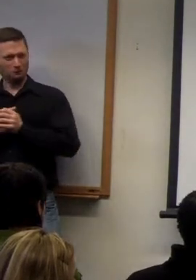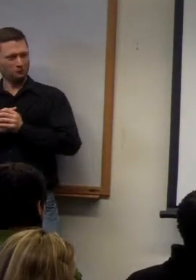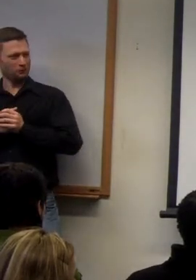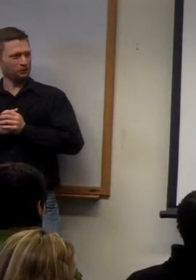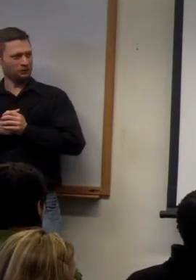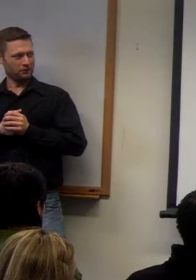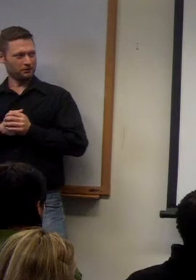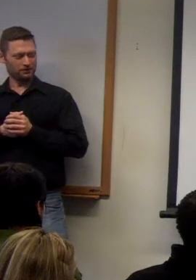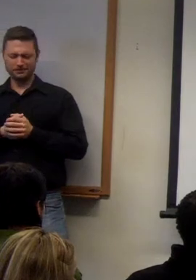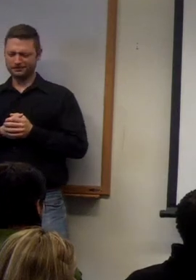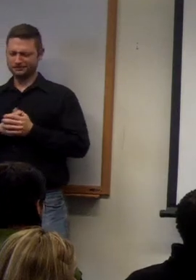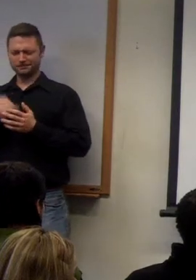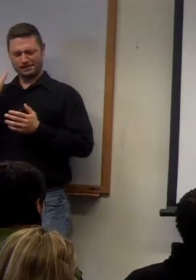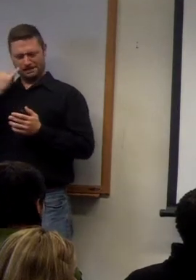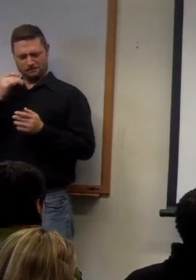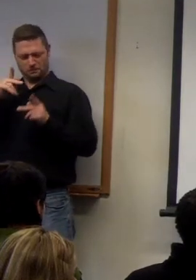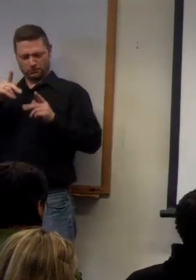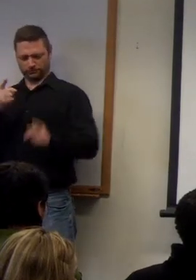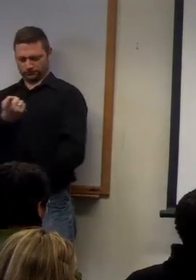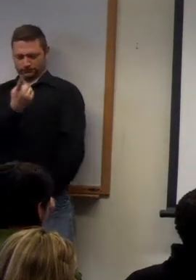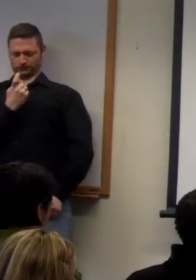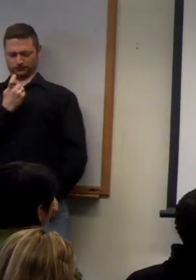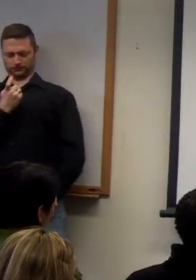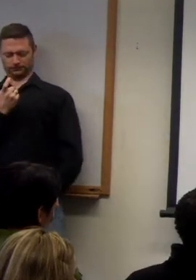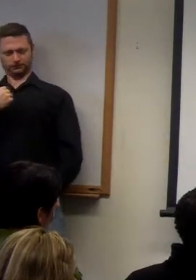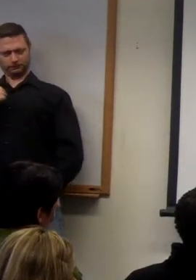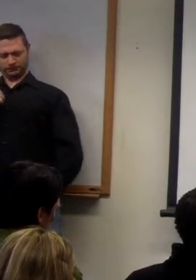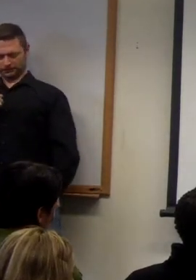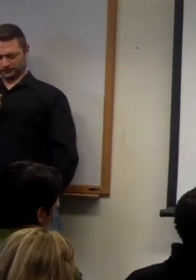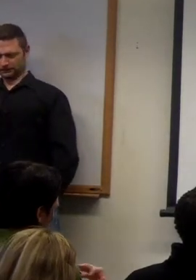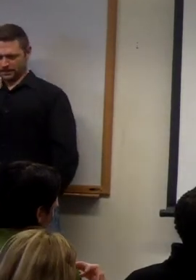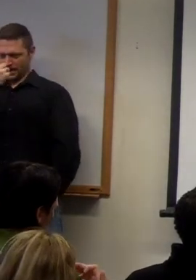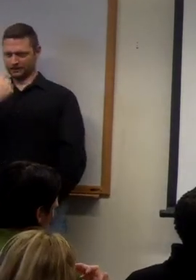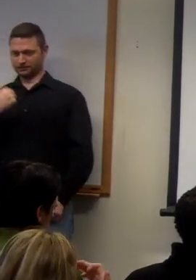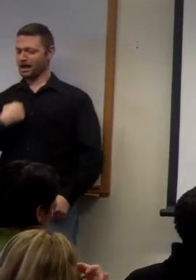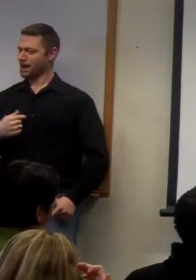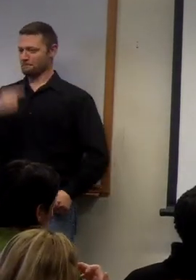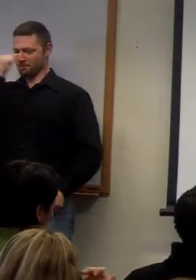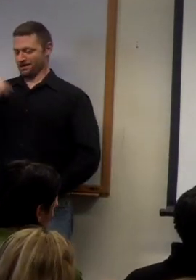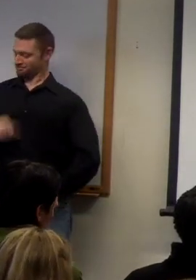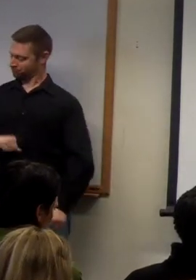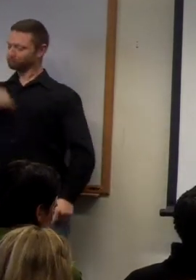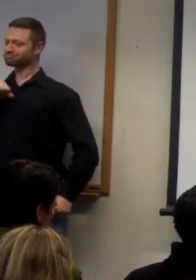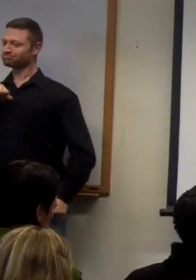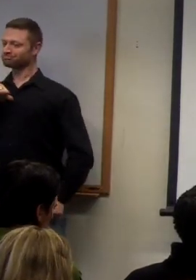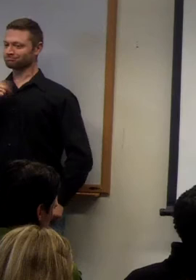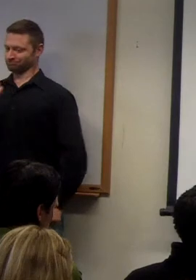I was like, if someone came up to me and asked me, said, "Jamaal Trey Jackson, black and proud,